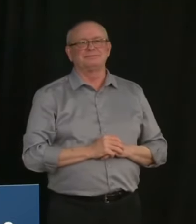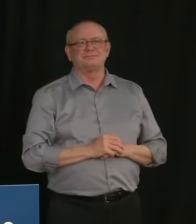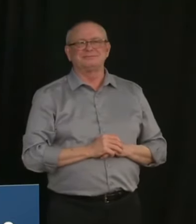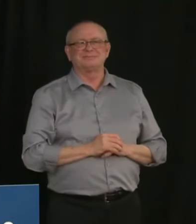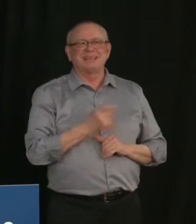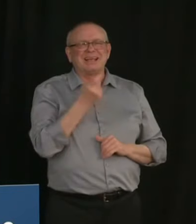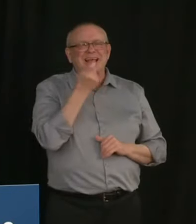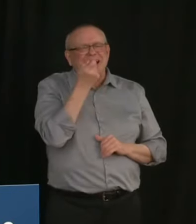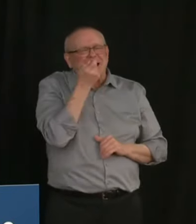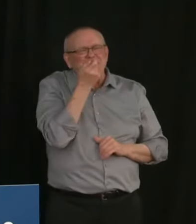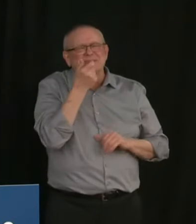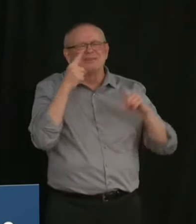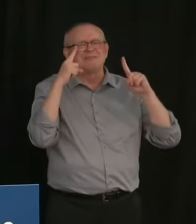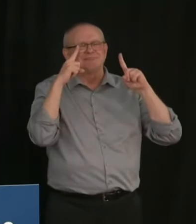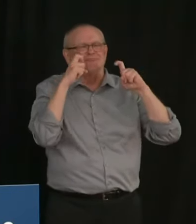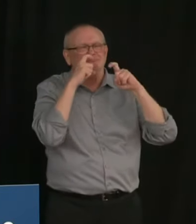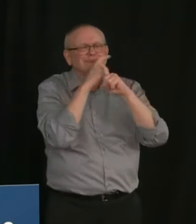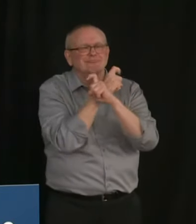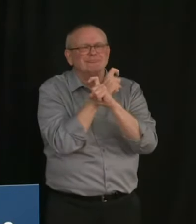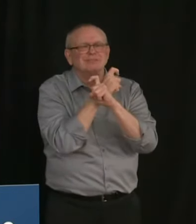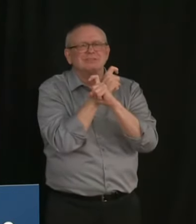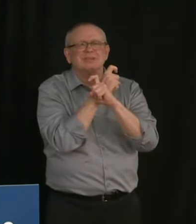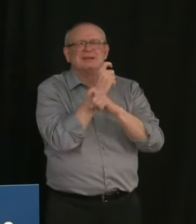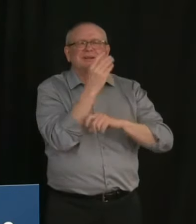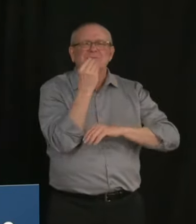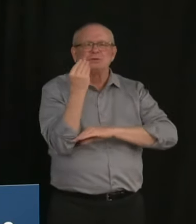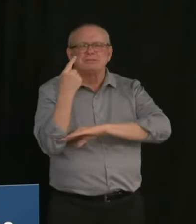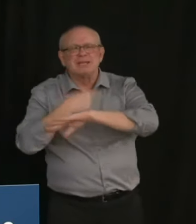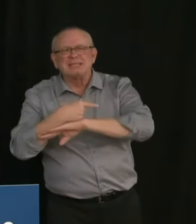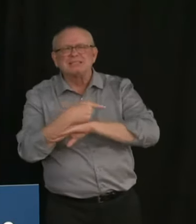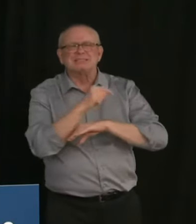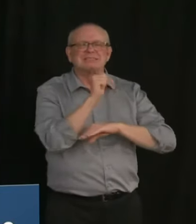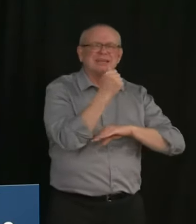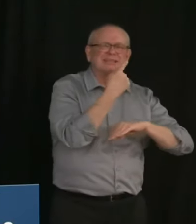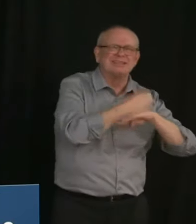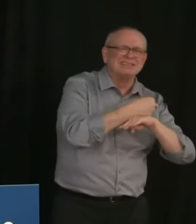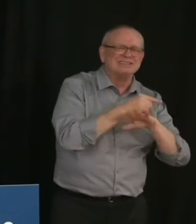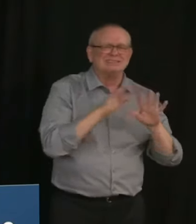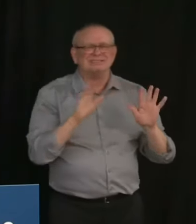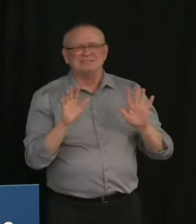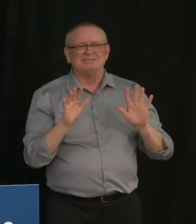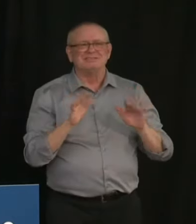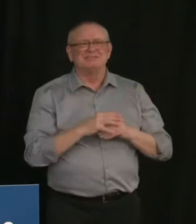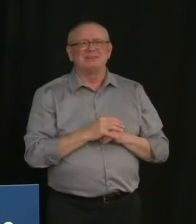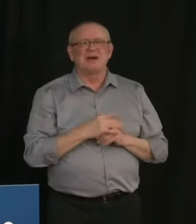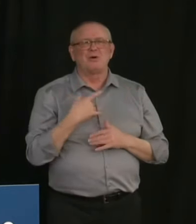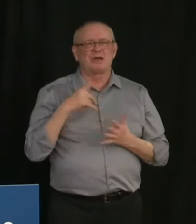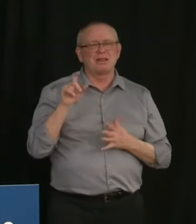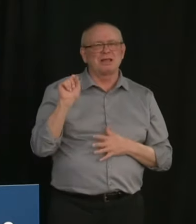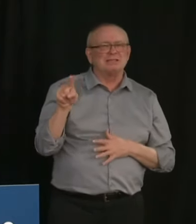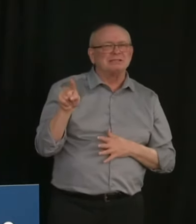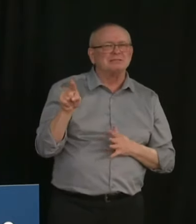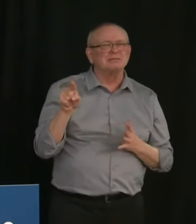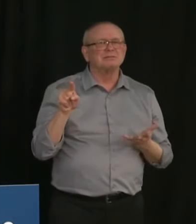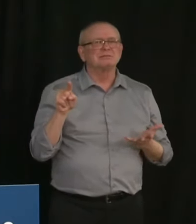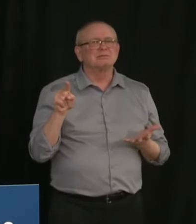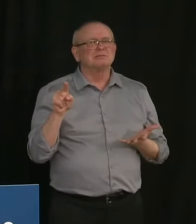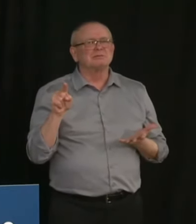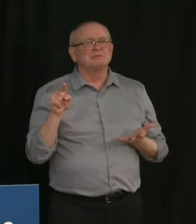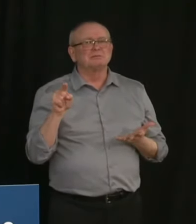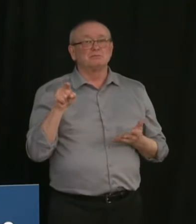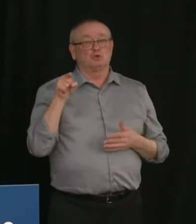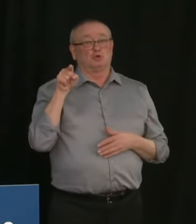to stay for the whole 14 days. I mean, it makes sense when you lay it out there, but is that actually something that you can enforce? I mean,